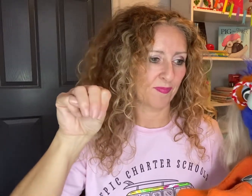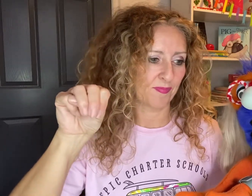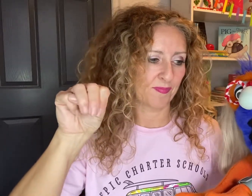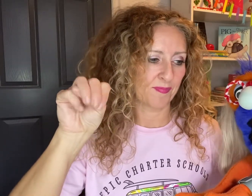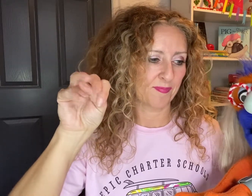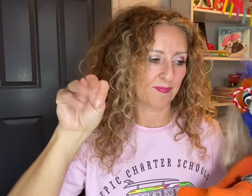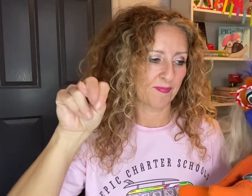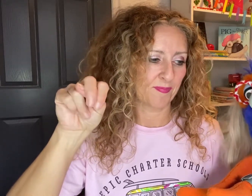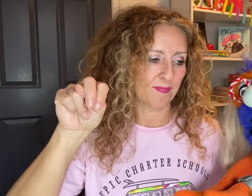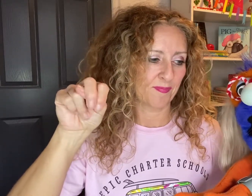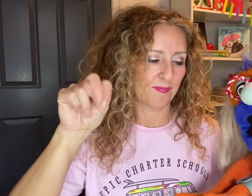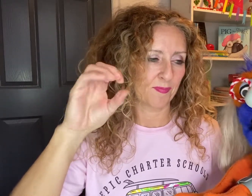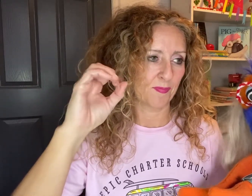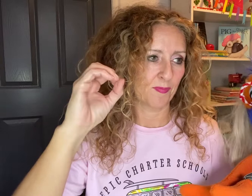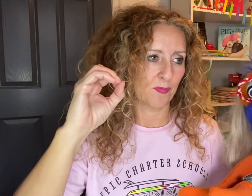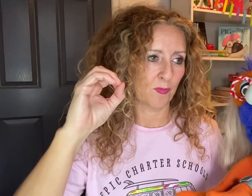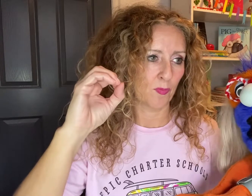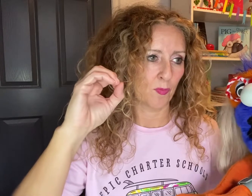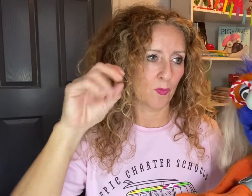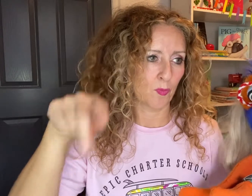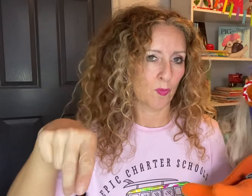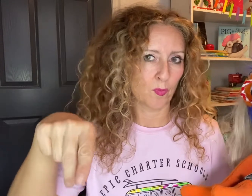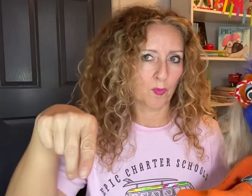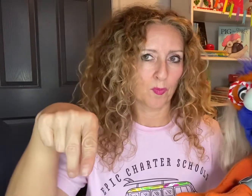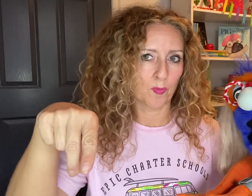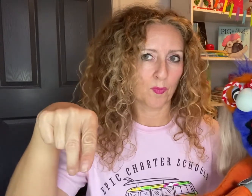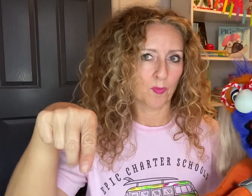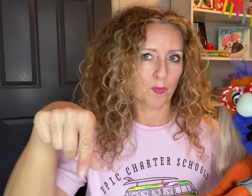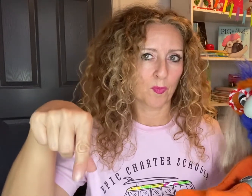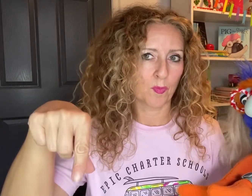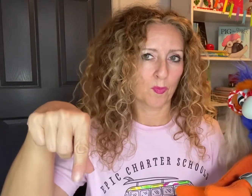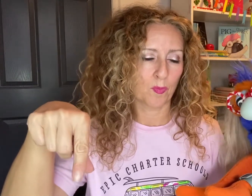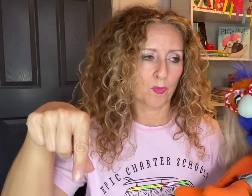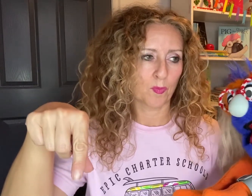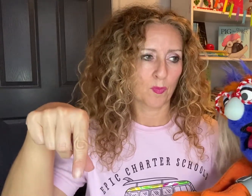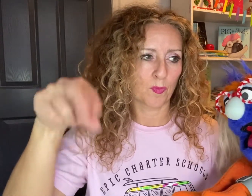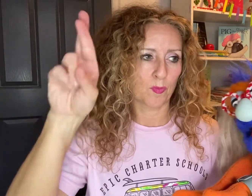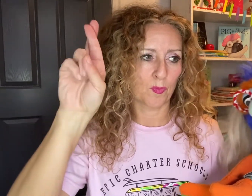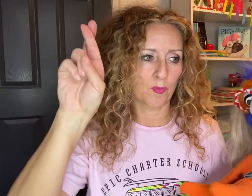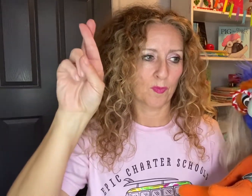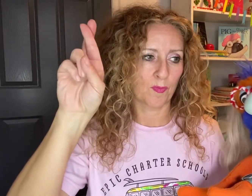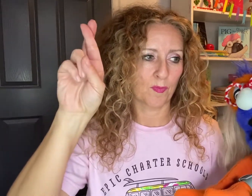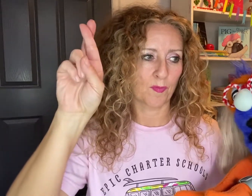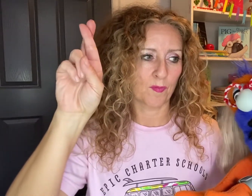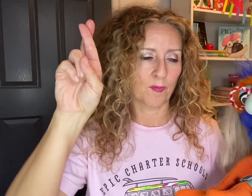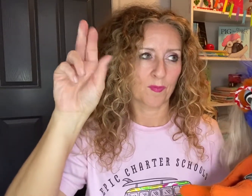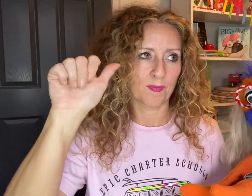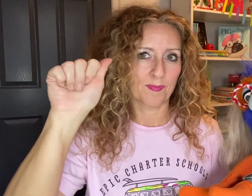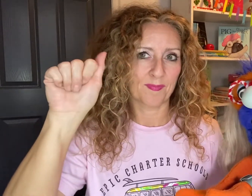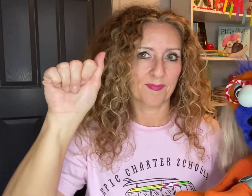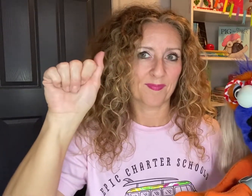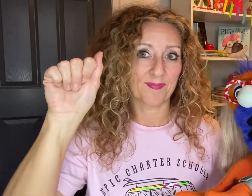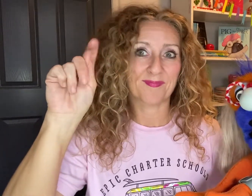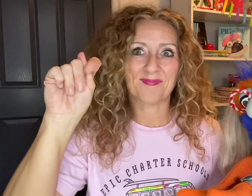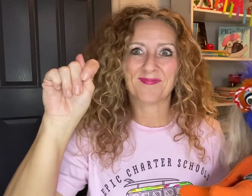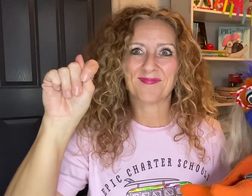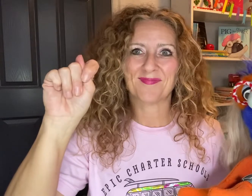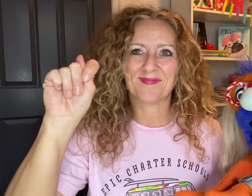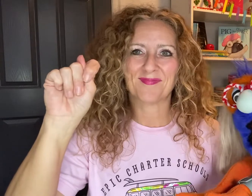M. N. O. P. Q. R. S. T.